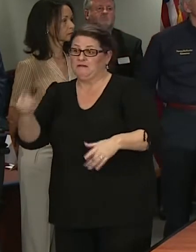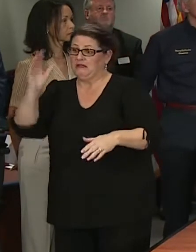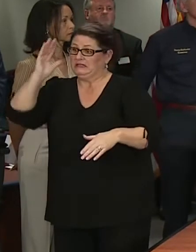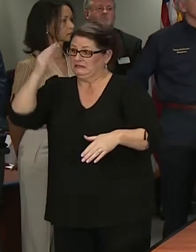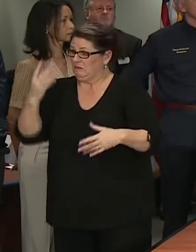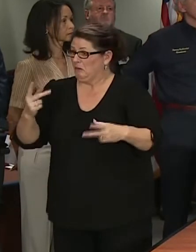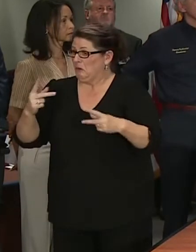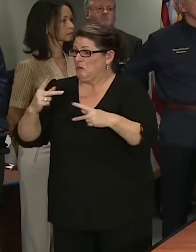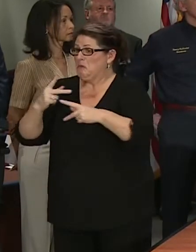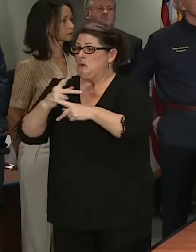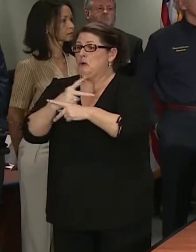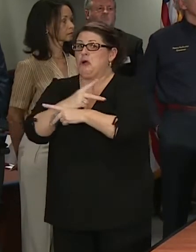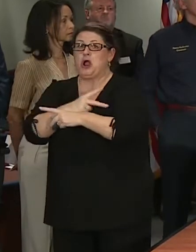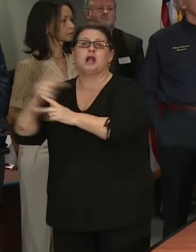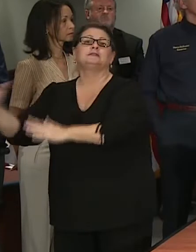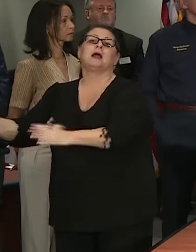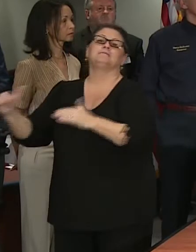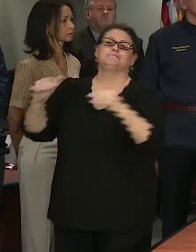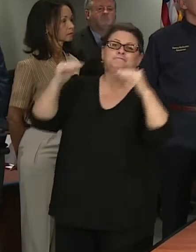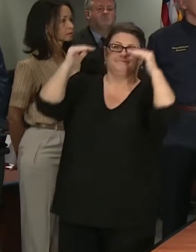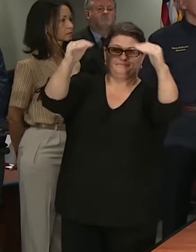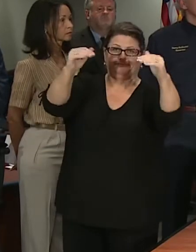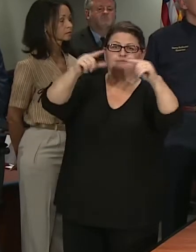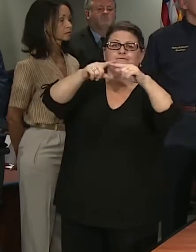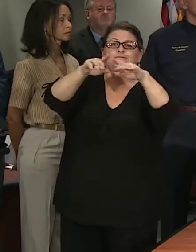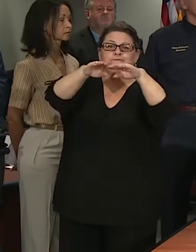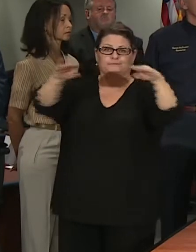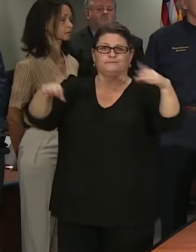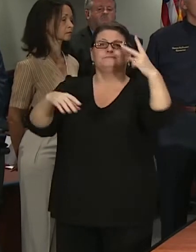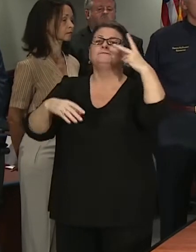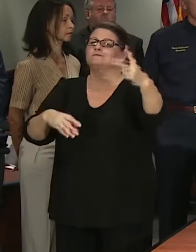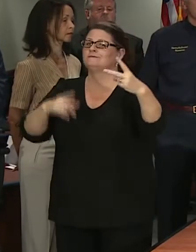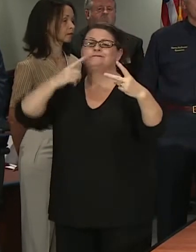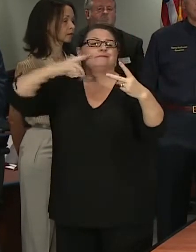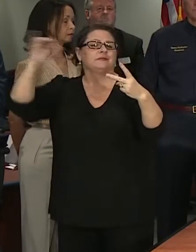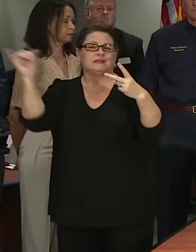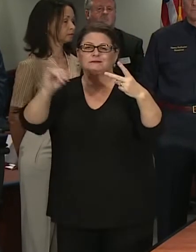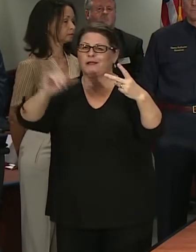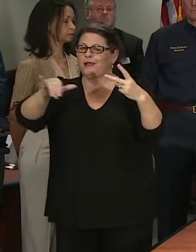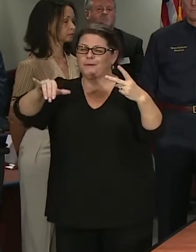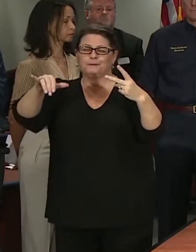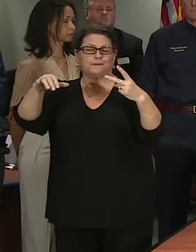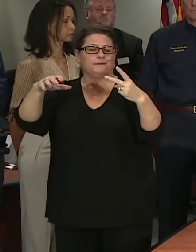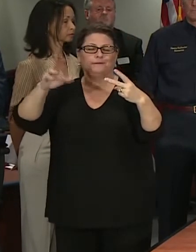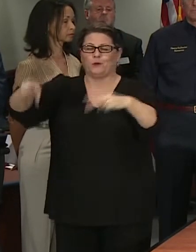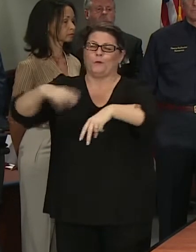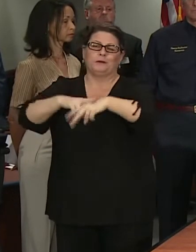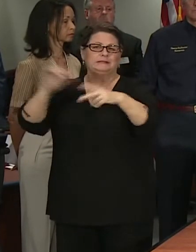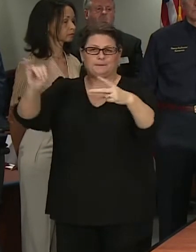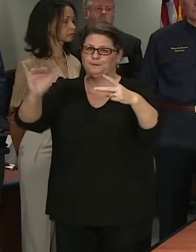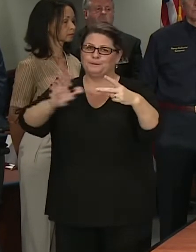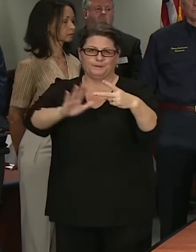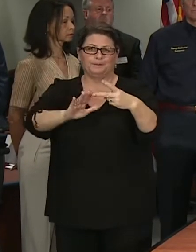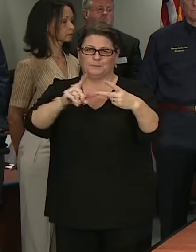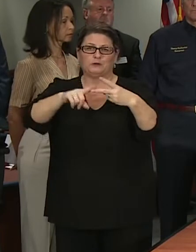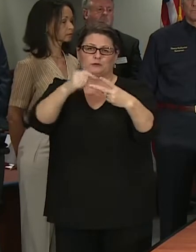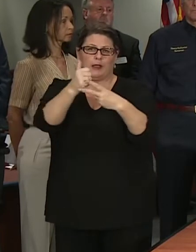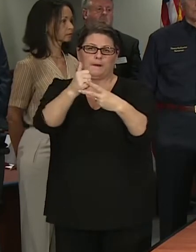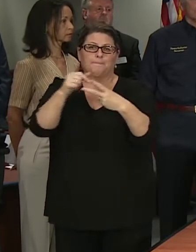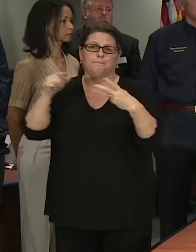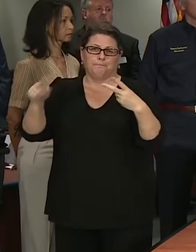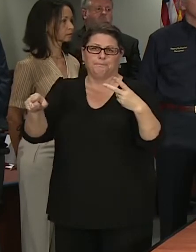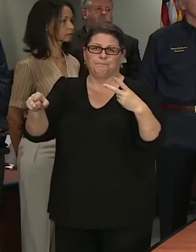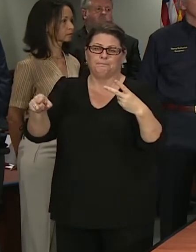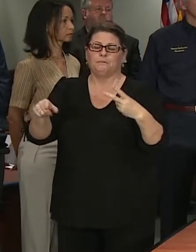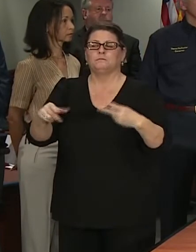they'll be transferred as they would during any other event to a regular Tier 3 hospital for evaluation and treatment. So we